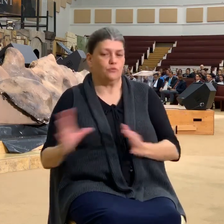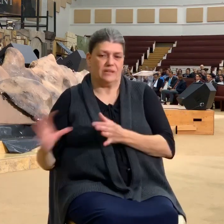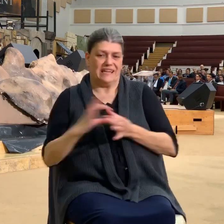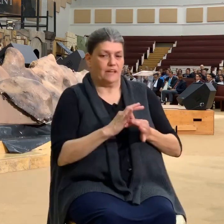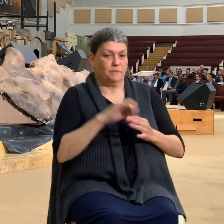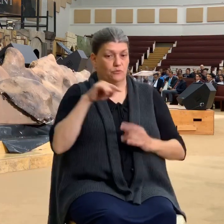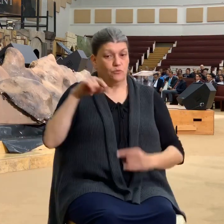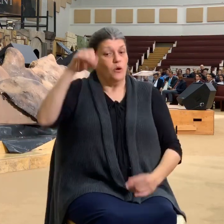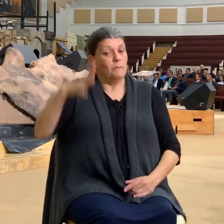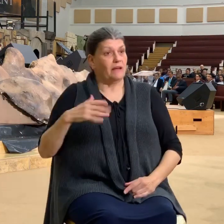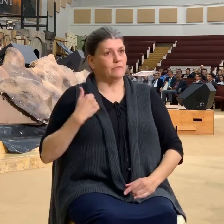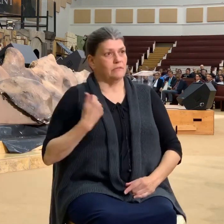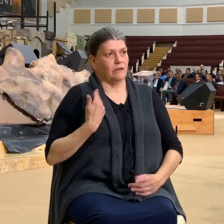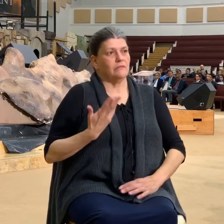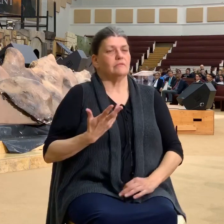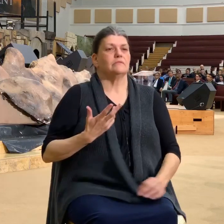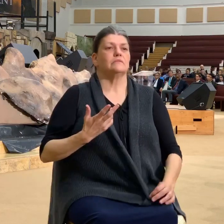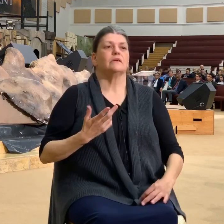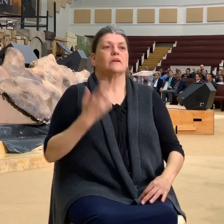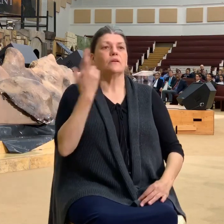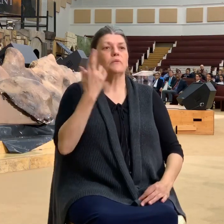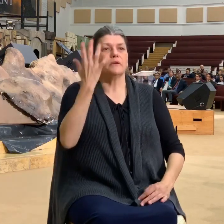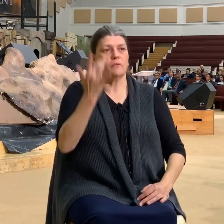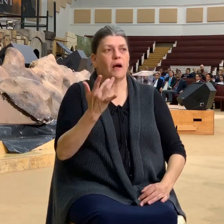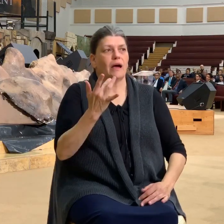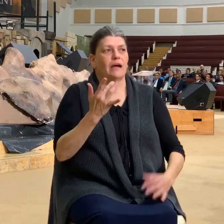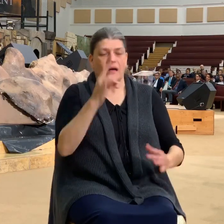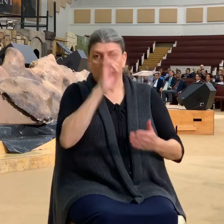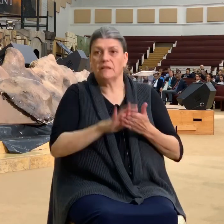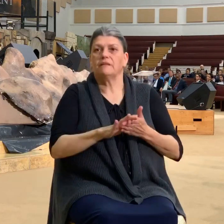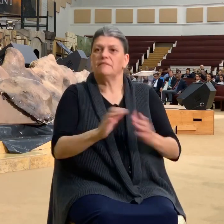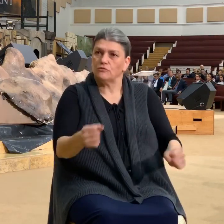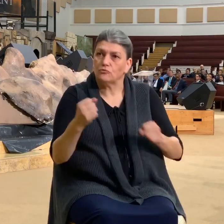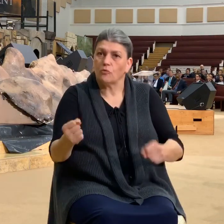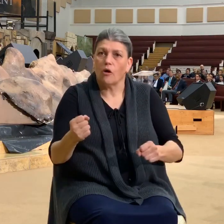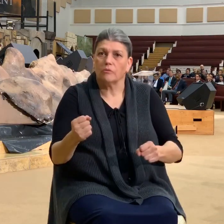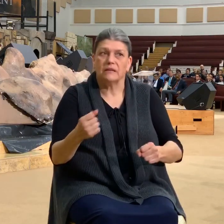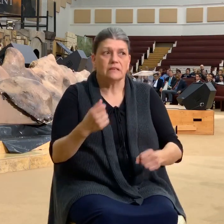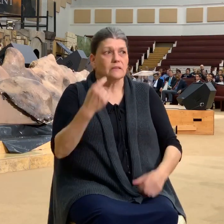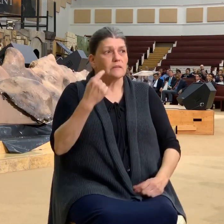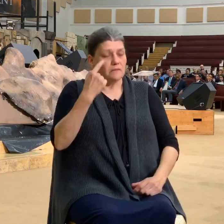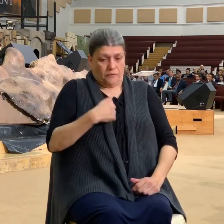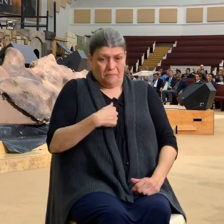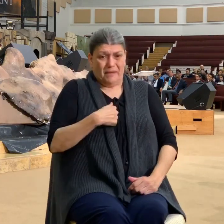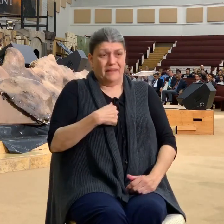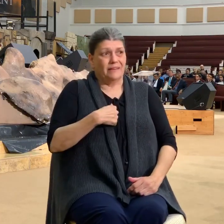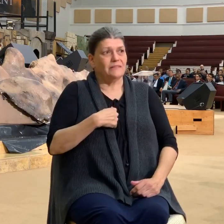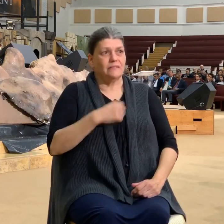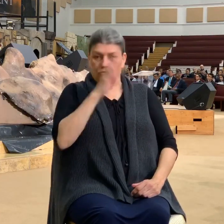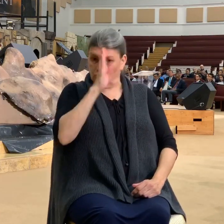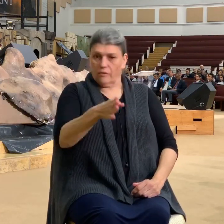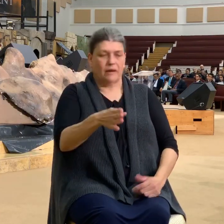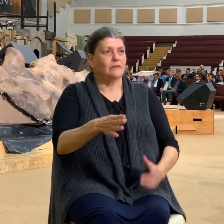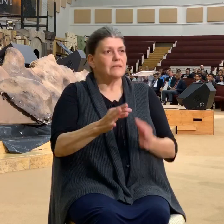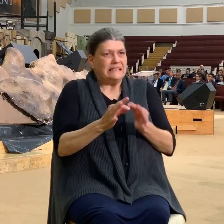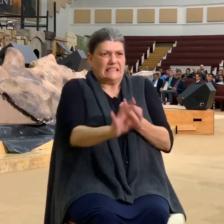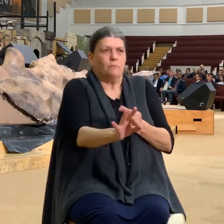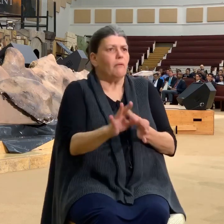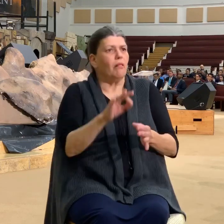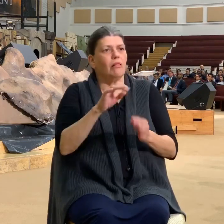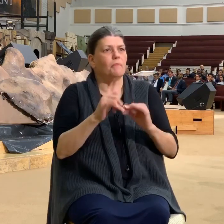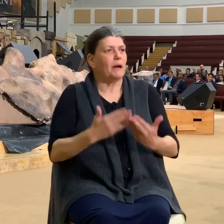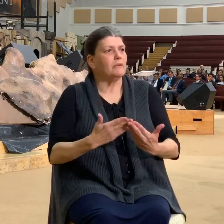The reason why I believe it so strongly, if you will, is because to me, it's plain and simple in the Bible.